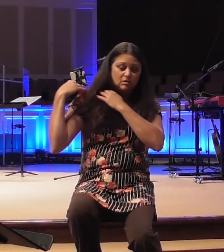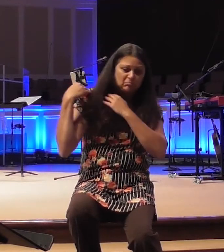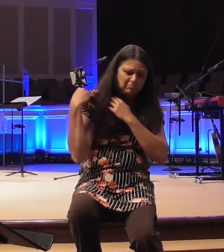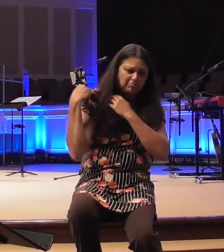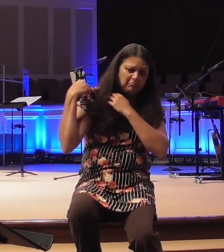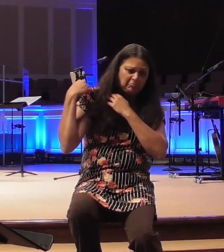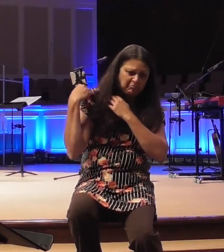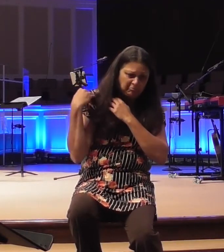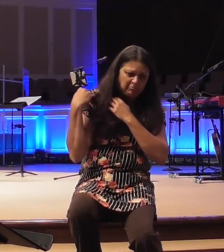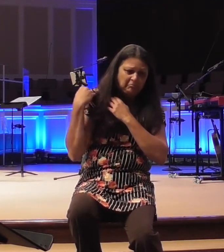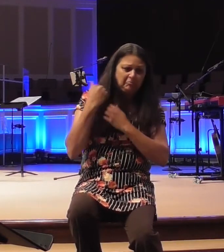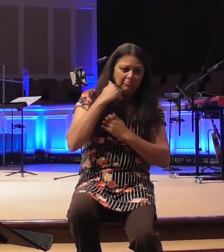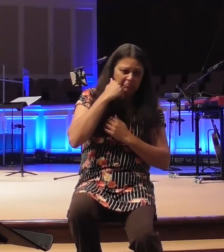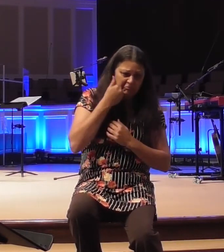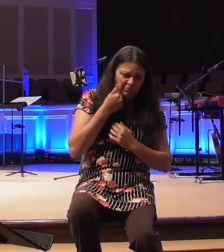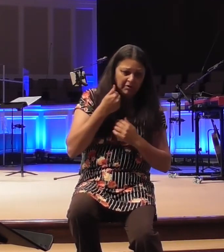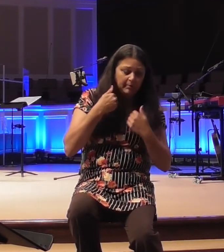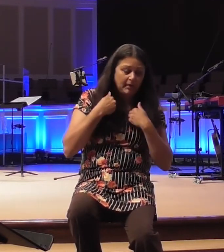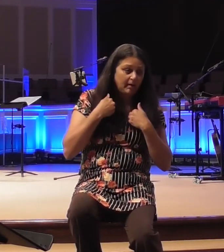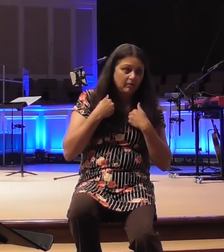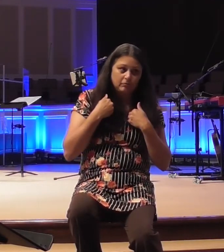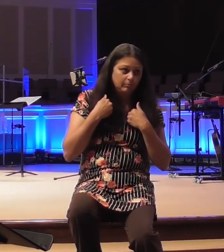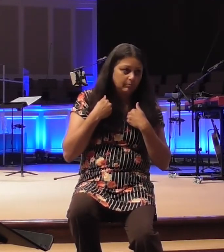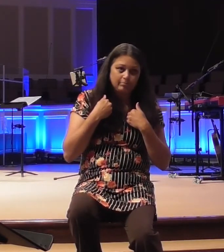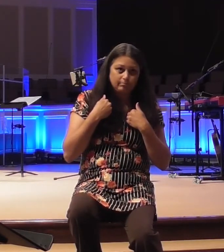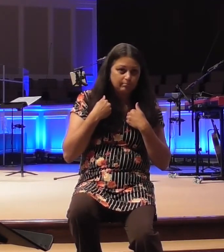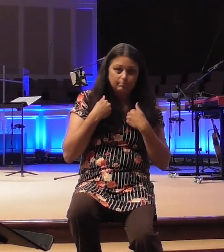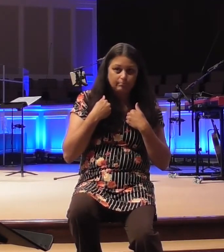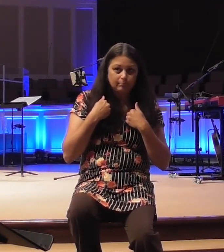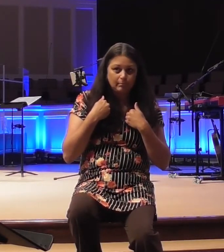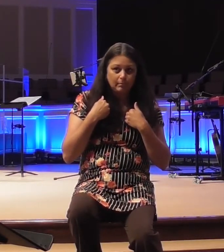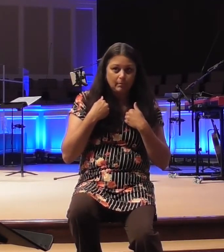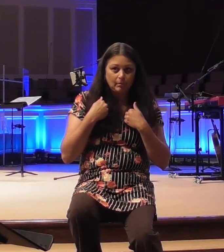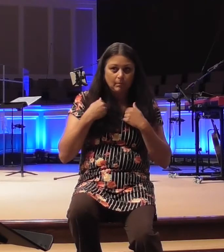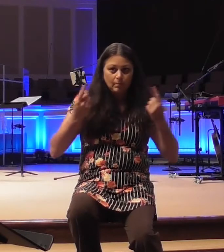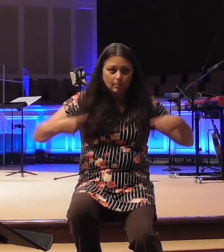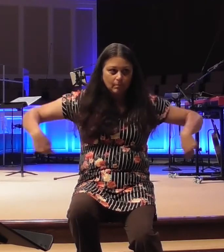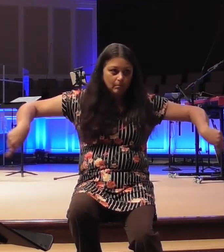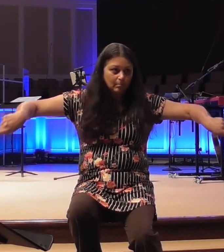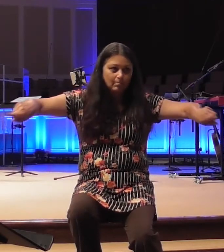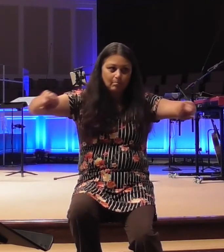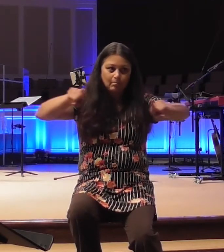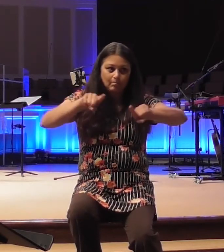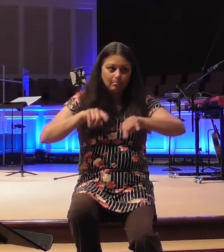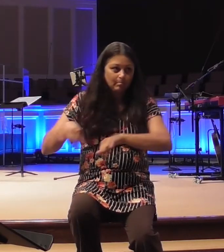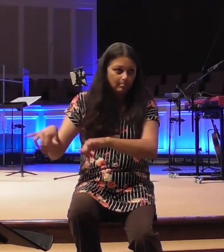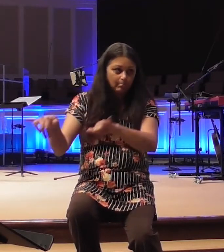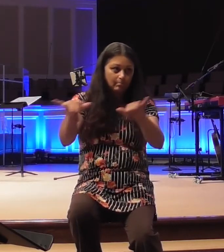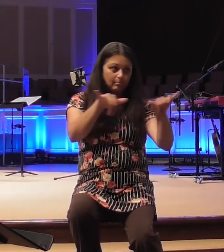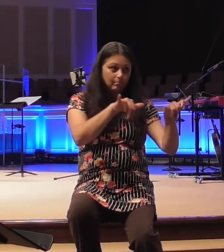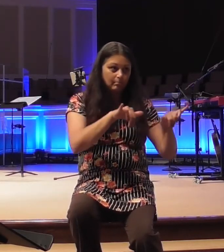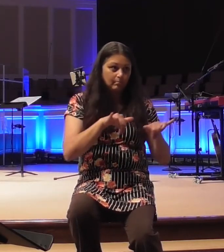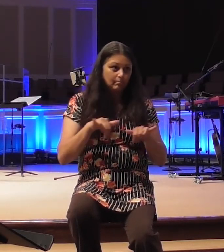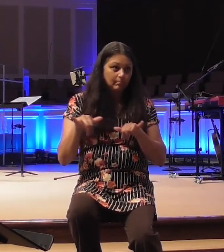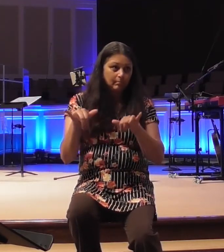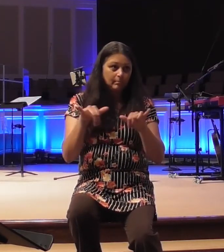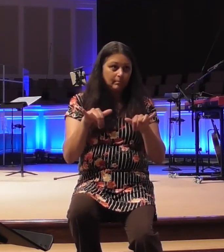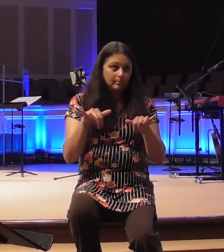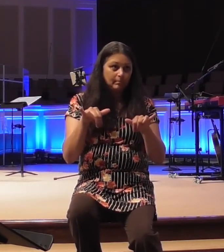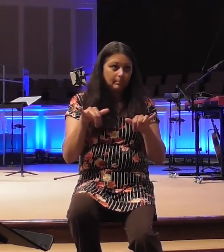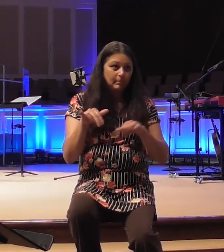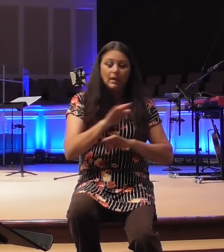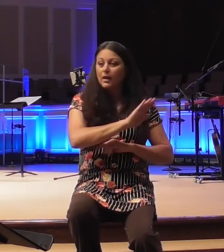or a struggle to accept the forgiveness of Christ. We're all in the same boat. And finally, fourthly, you're not a